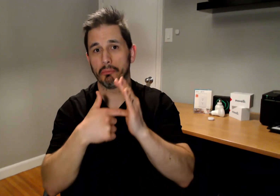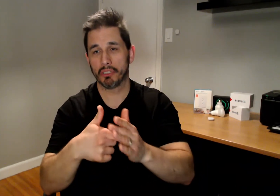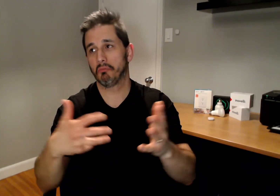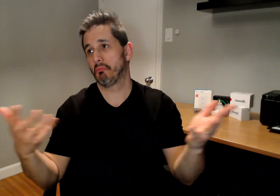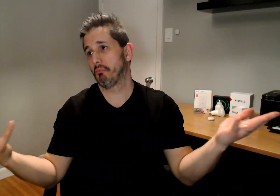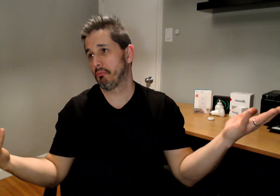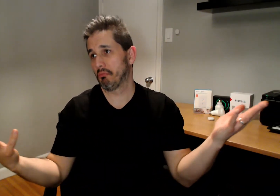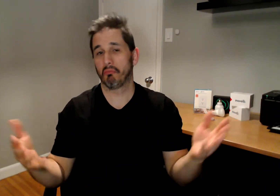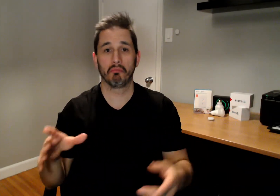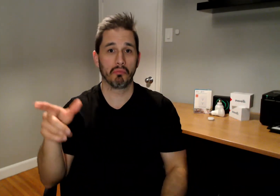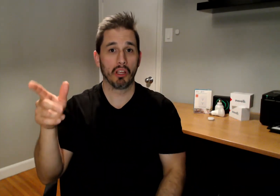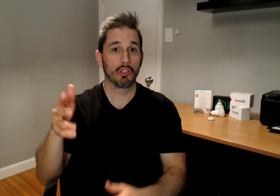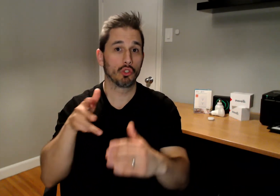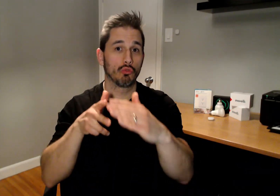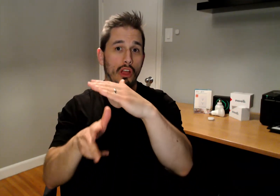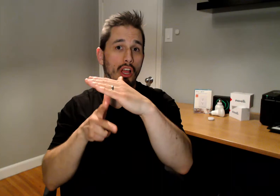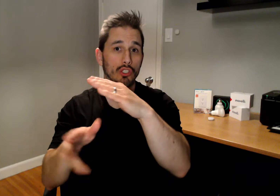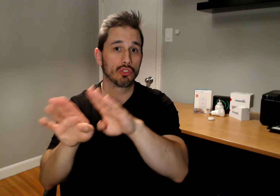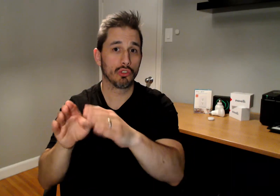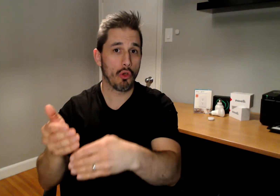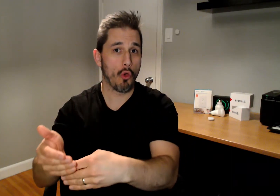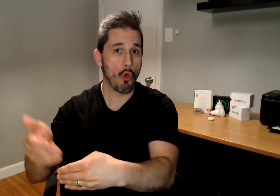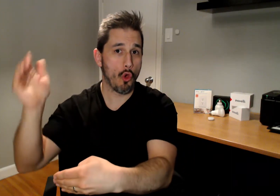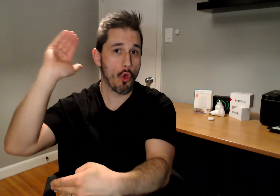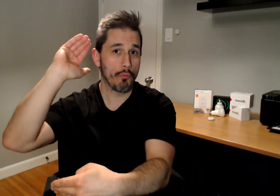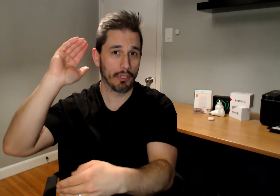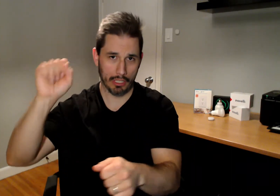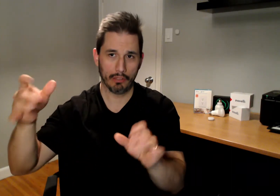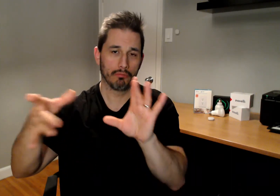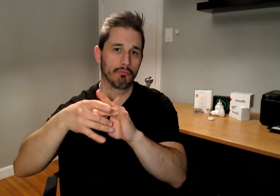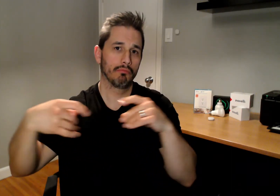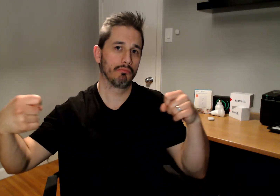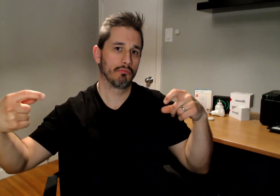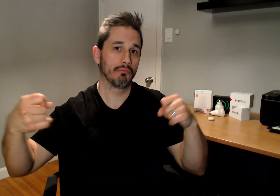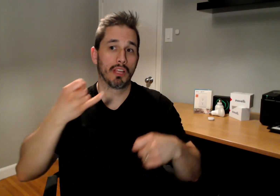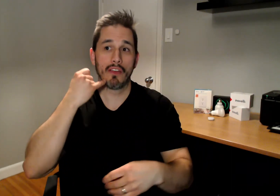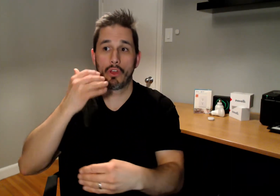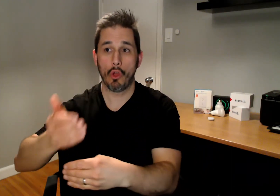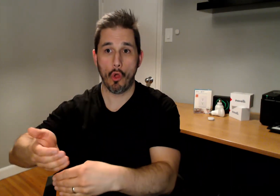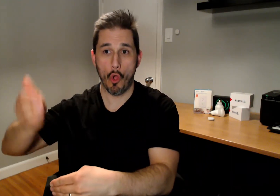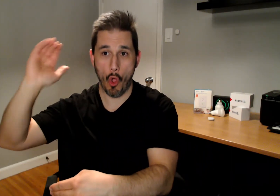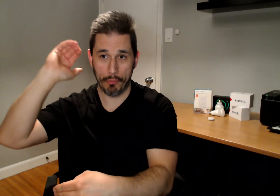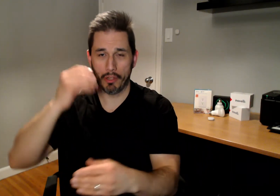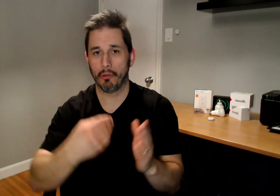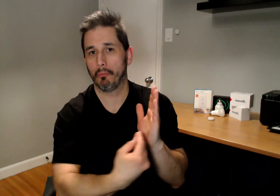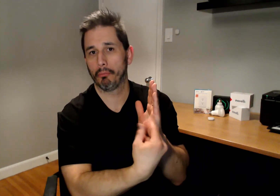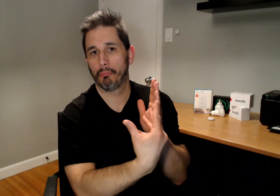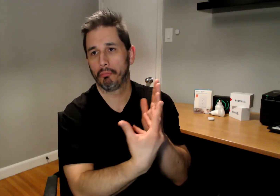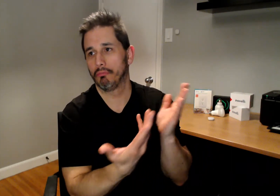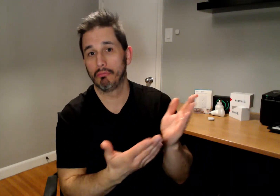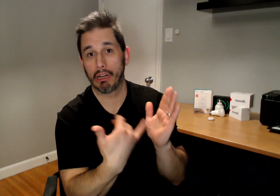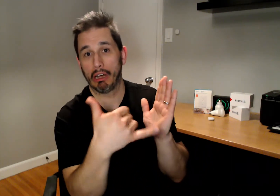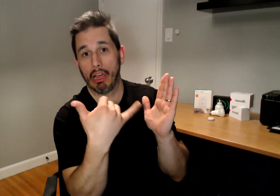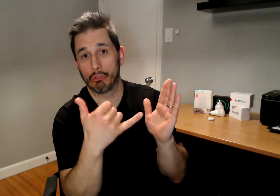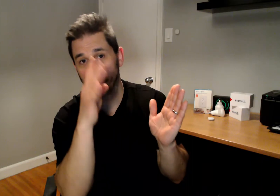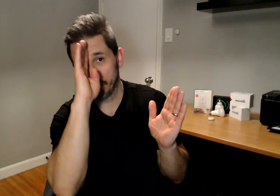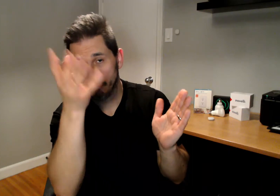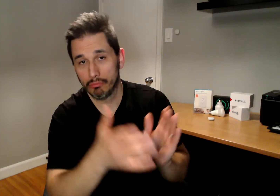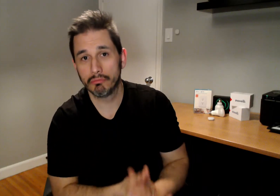notifications. For example, if your garage door was left open, you could connect it to this LED strip. Maybe if it's left open, it